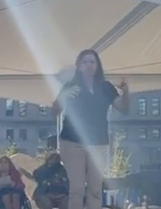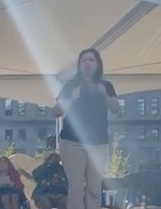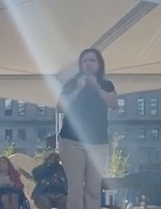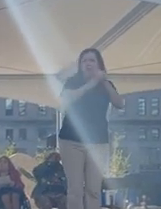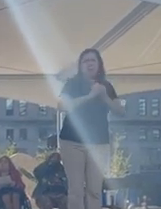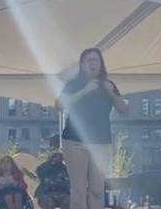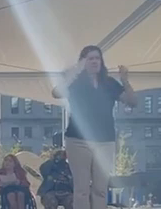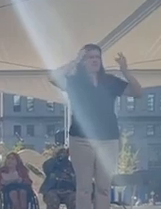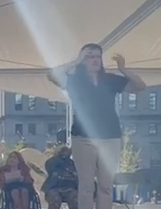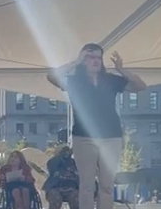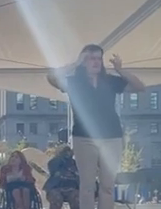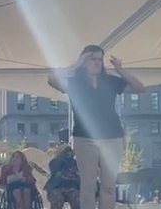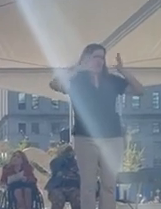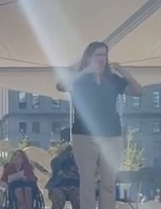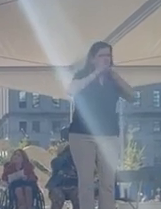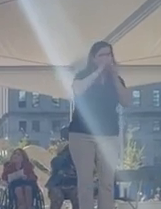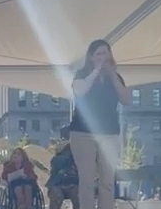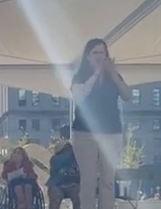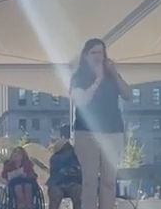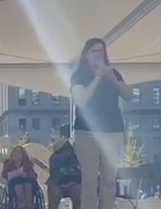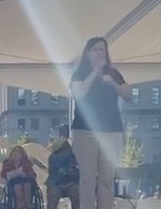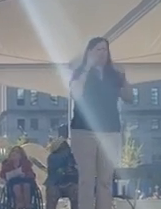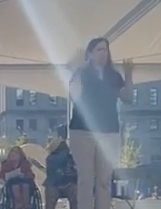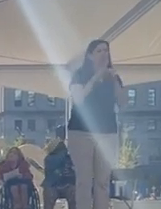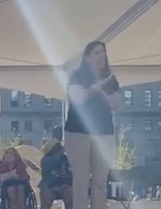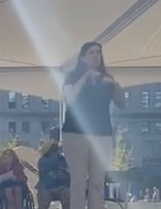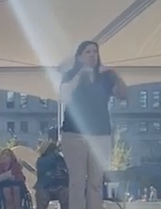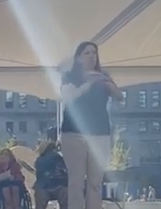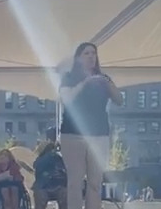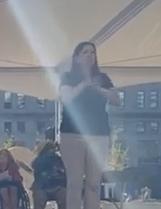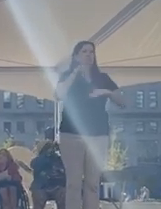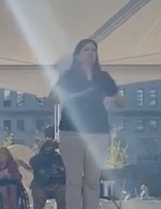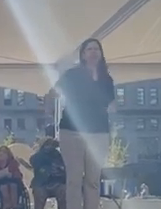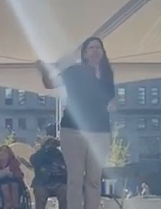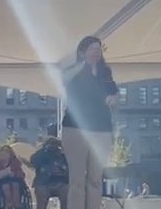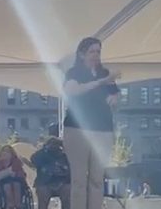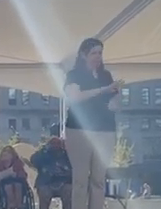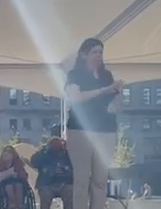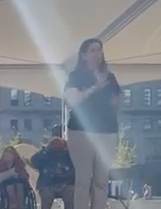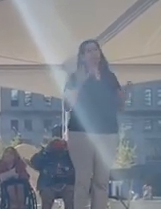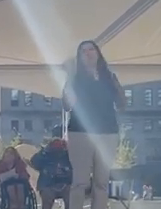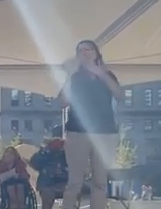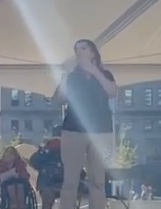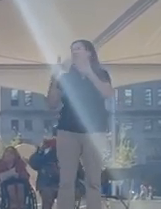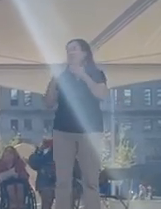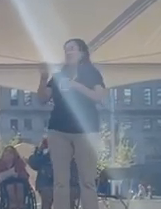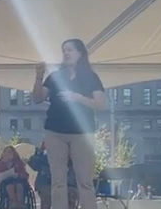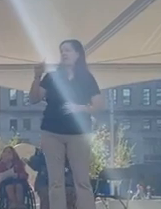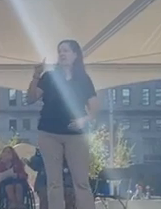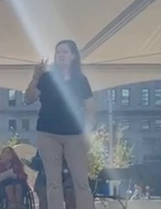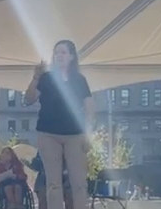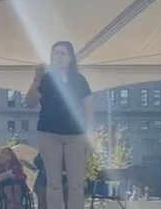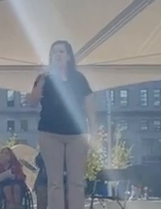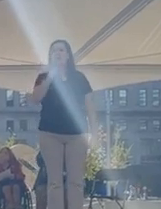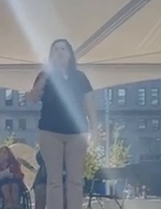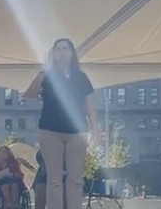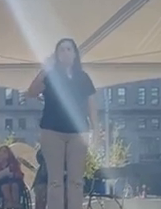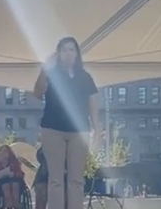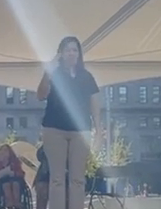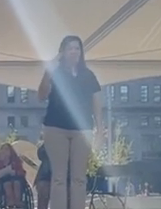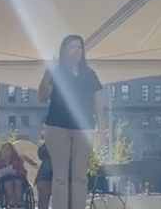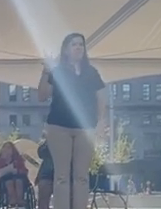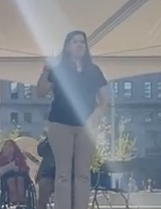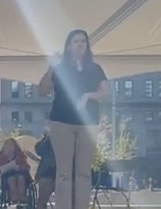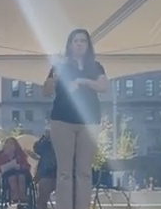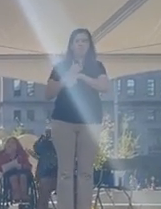to think about how we design for fully accessible communities. And so I thank Steve and Beth for